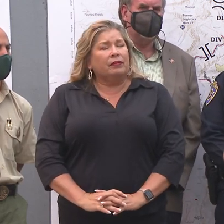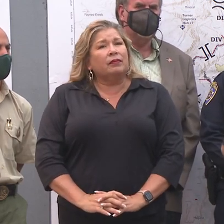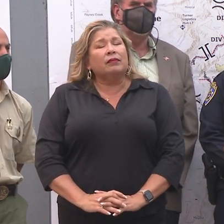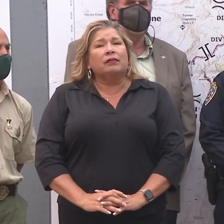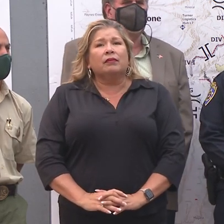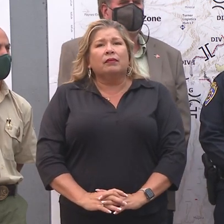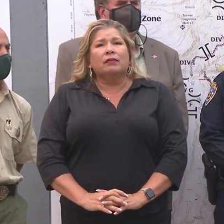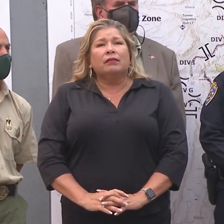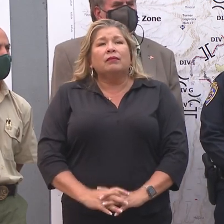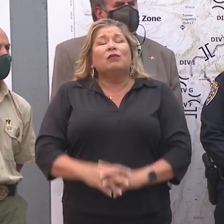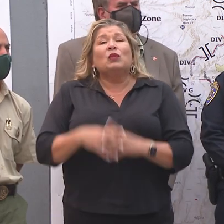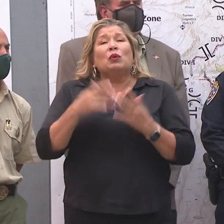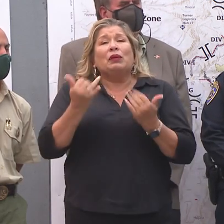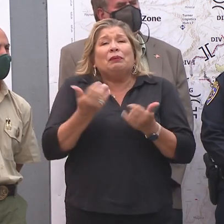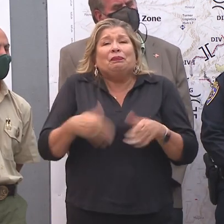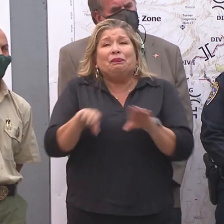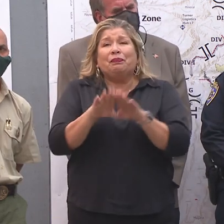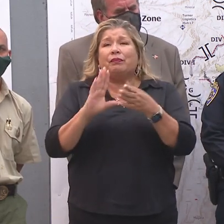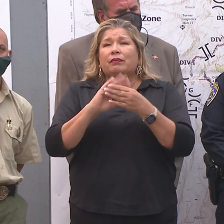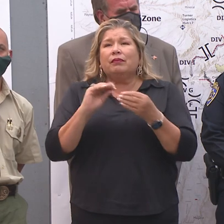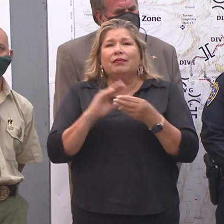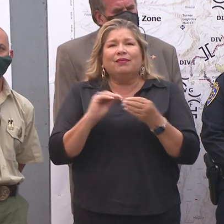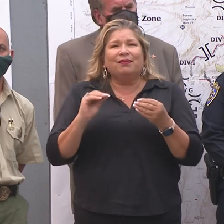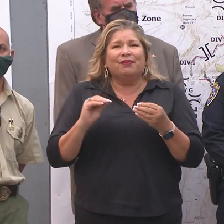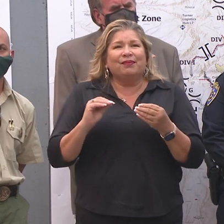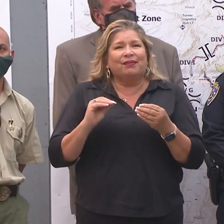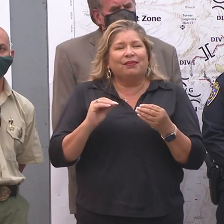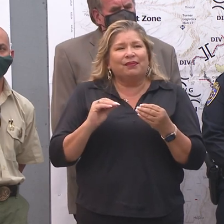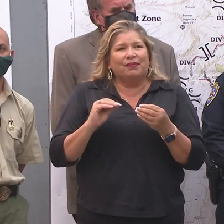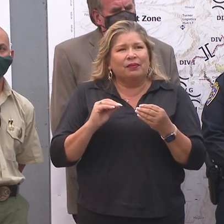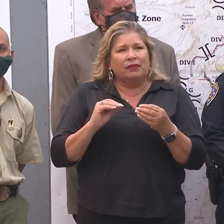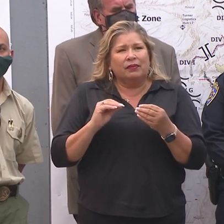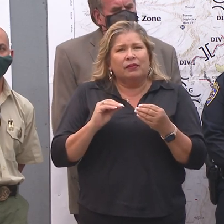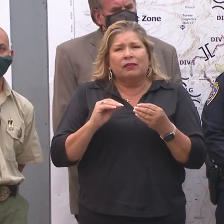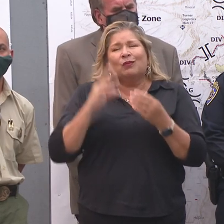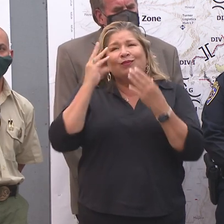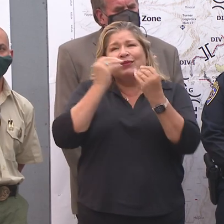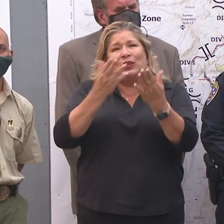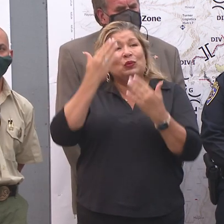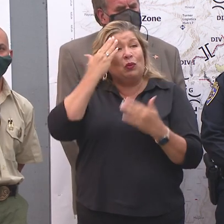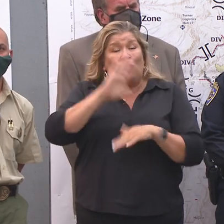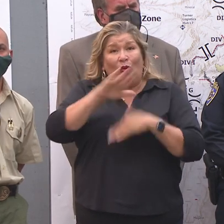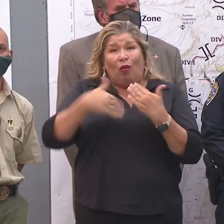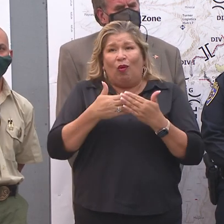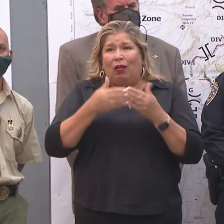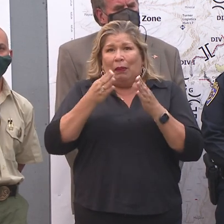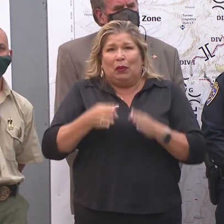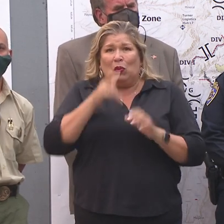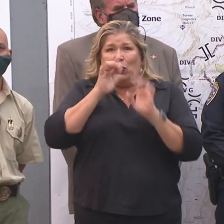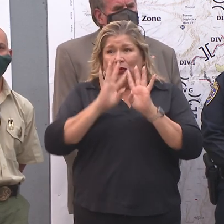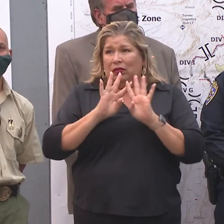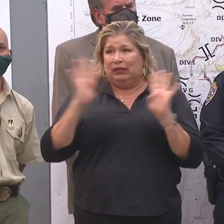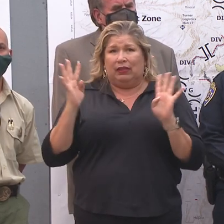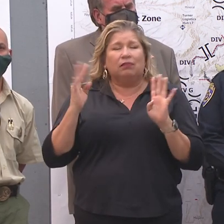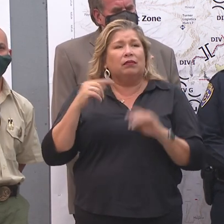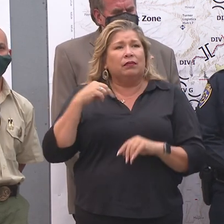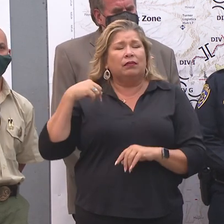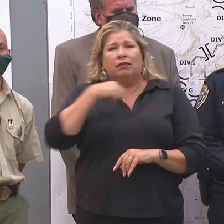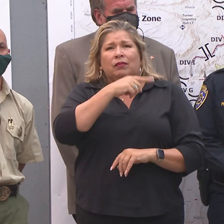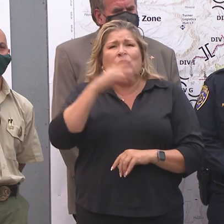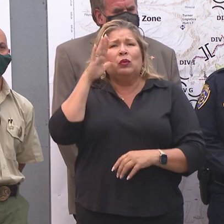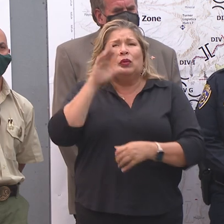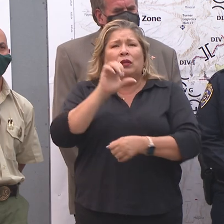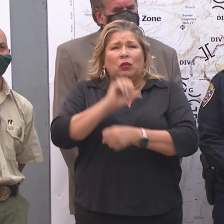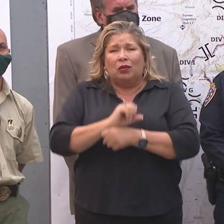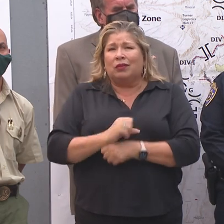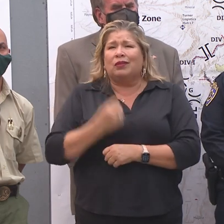All right, so in closing, let me just say that all the folks that are up here will be working in a